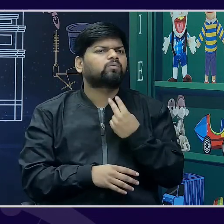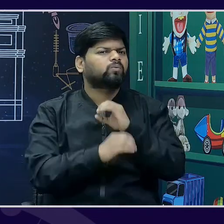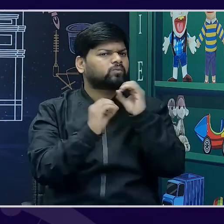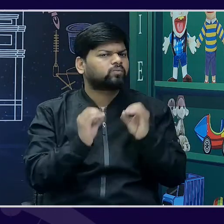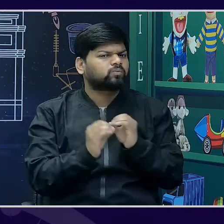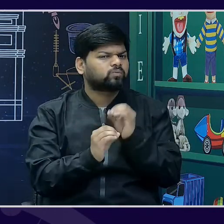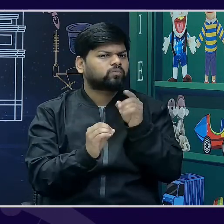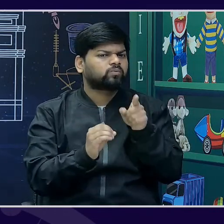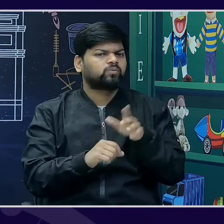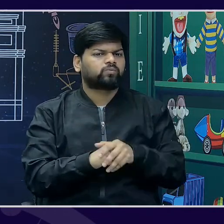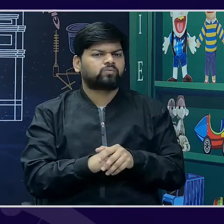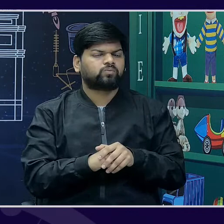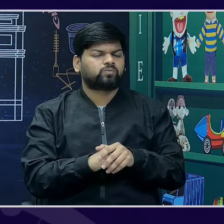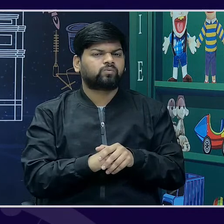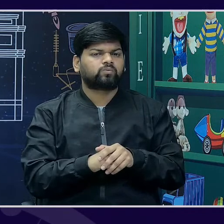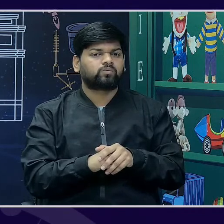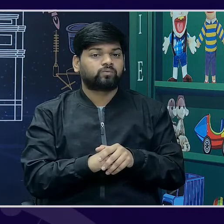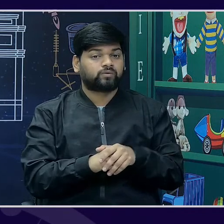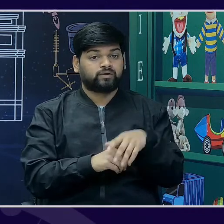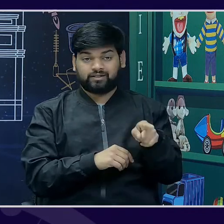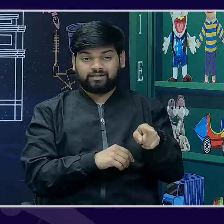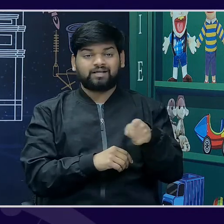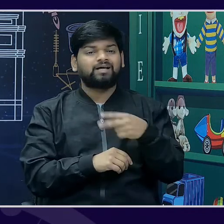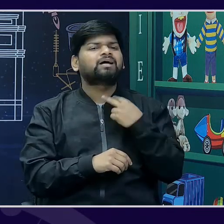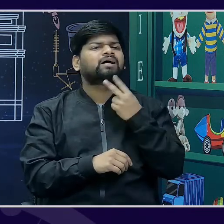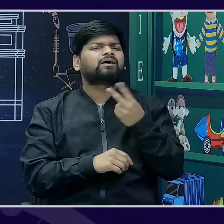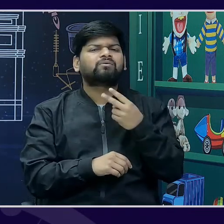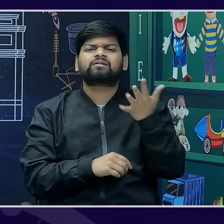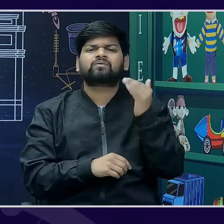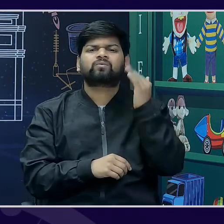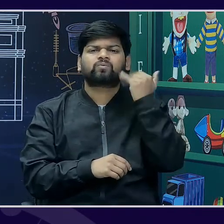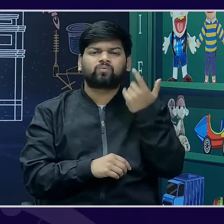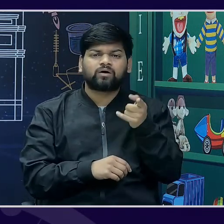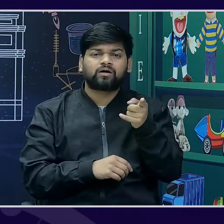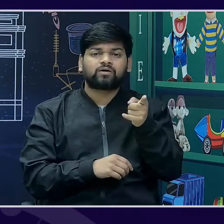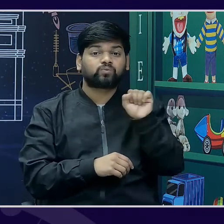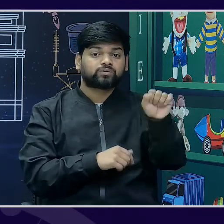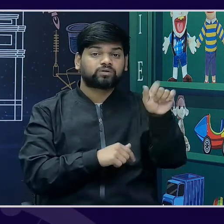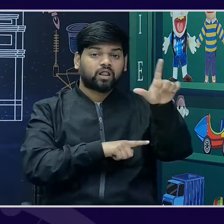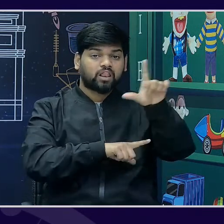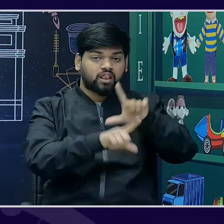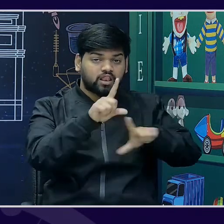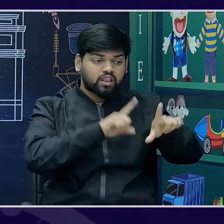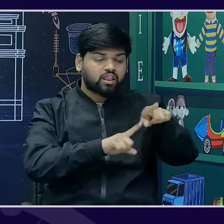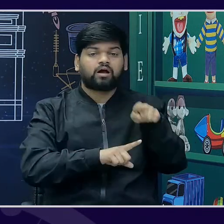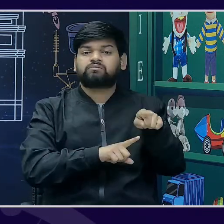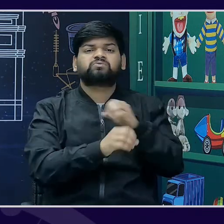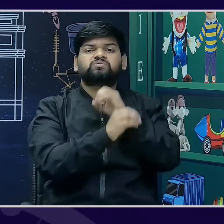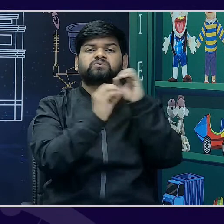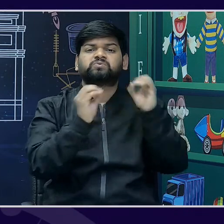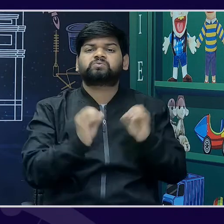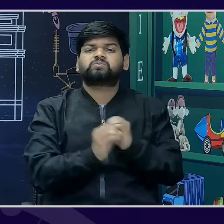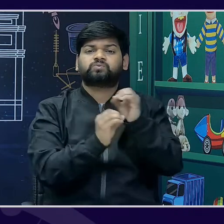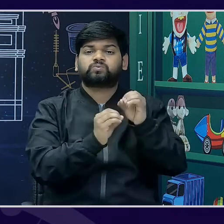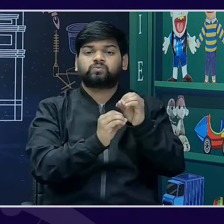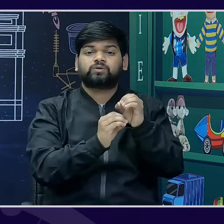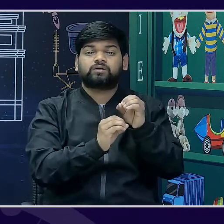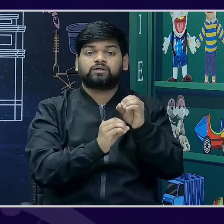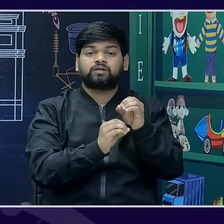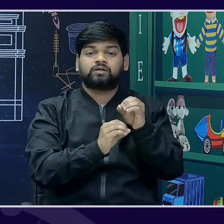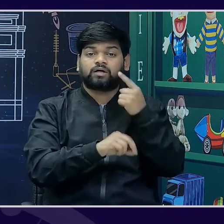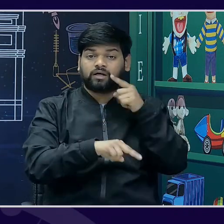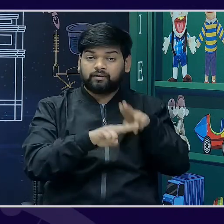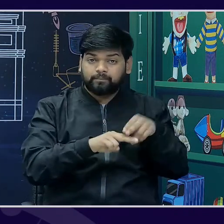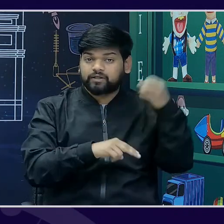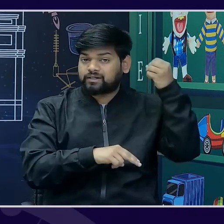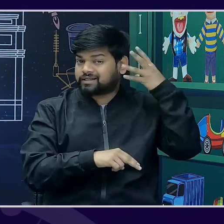your language is not into your brain and you are not able to speak and hear simultaneously. So unfortunately,